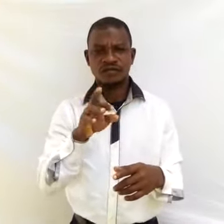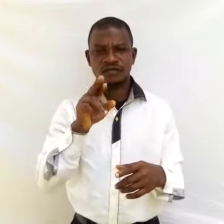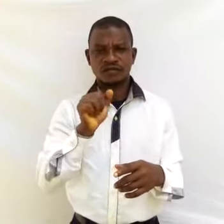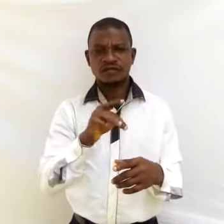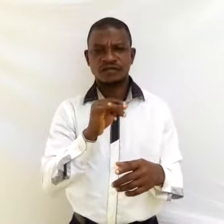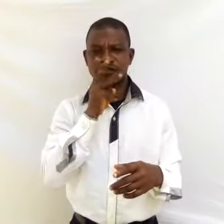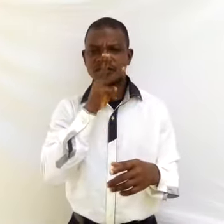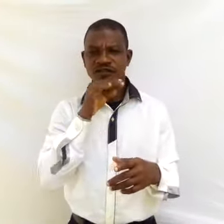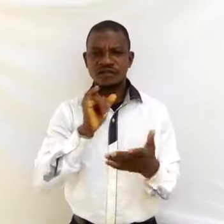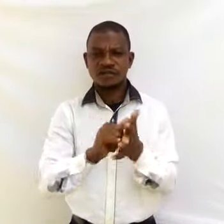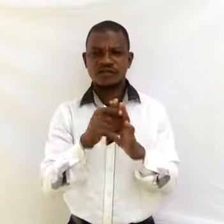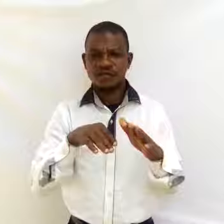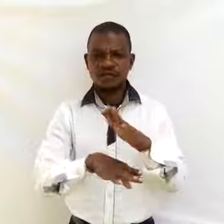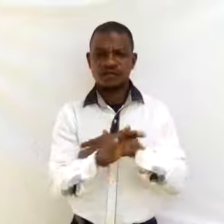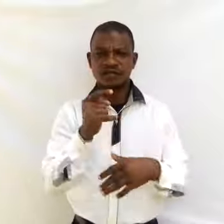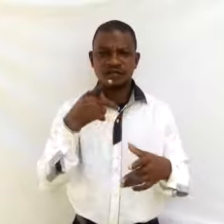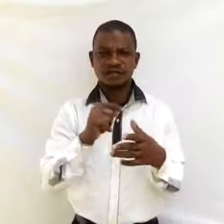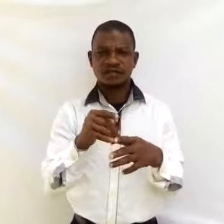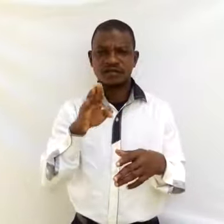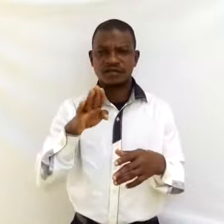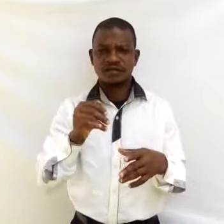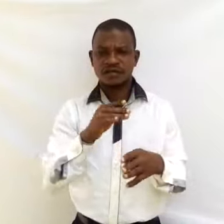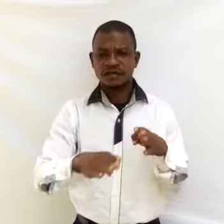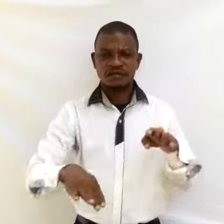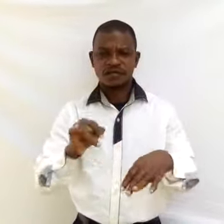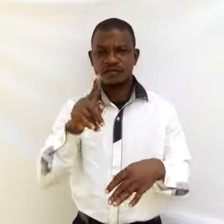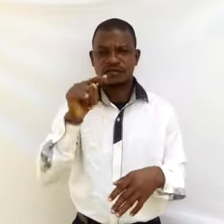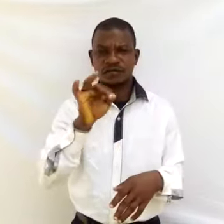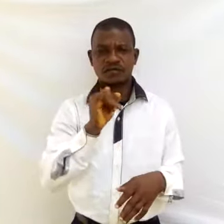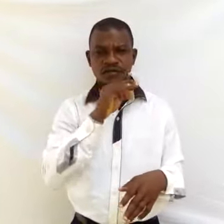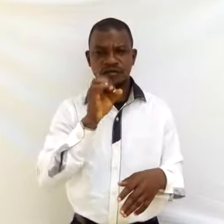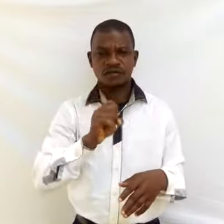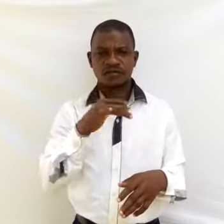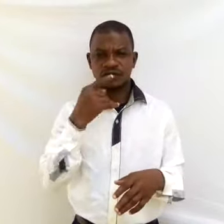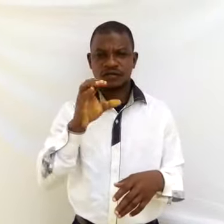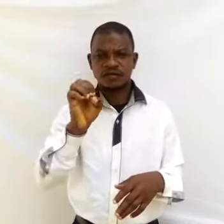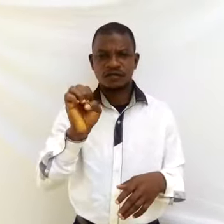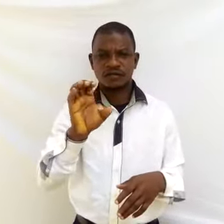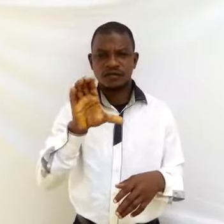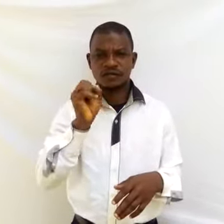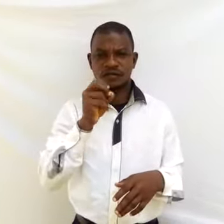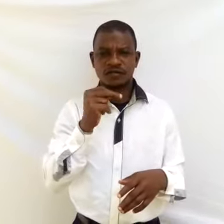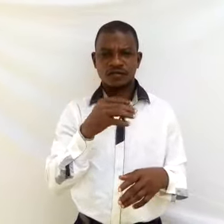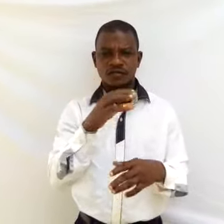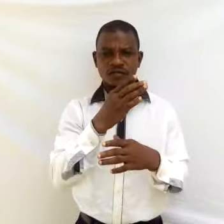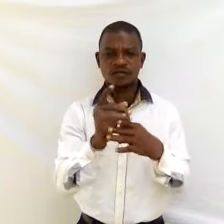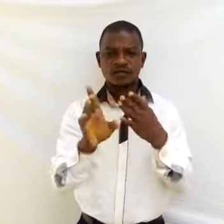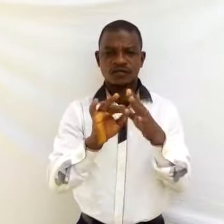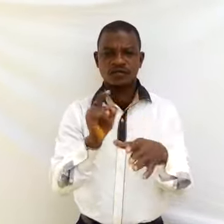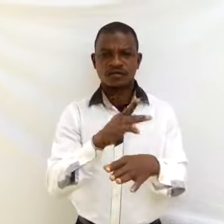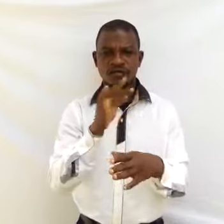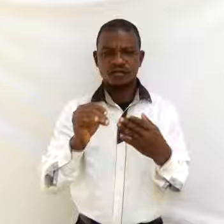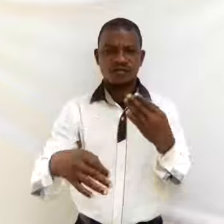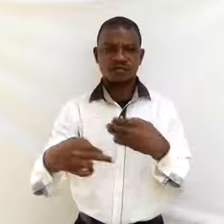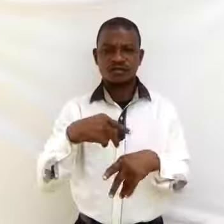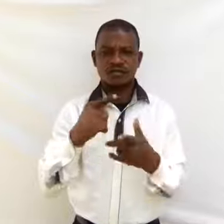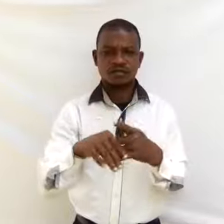Water that enters the biotic component of the ecosystem returns to the abiotic